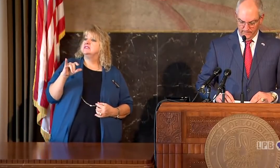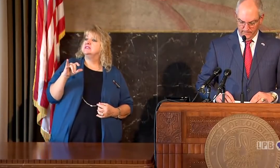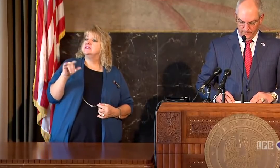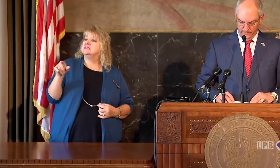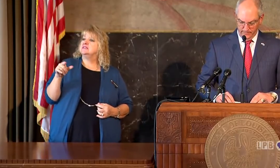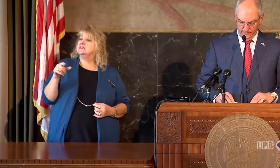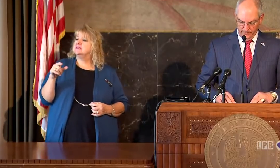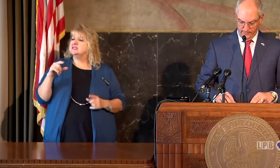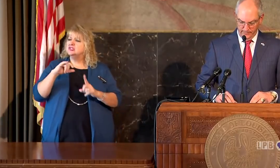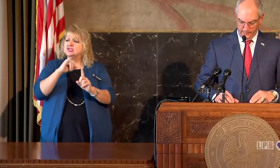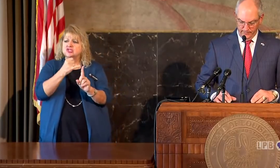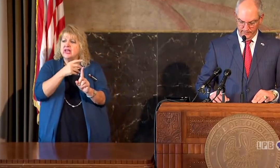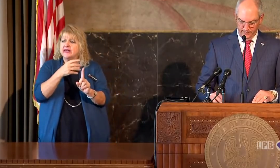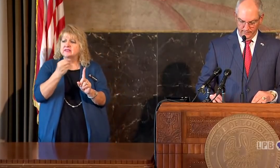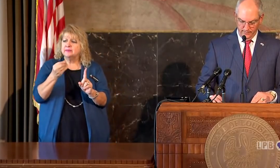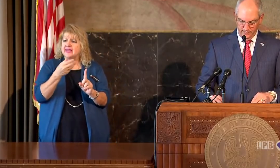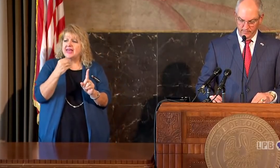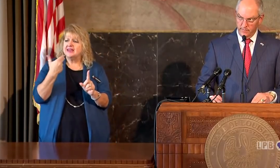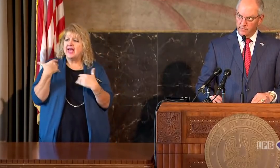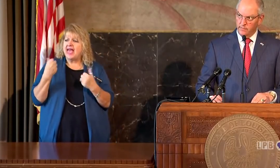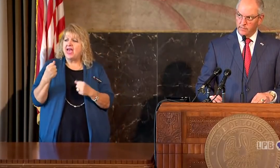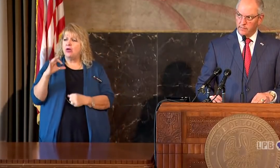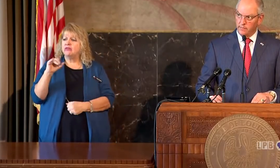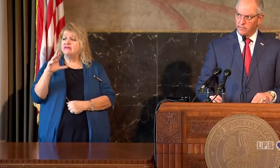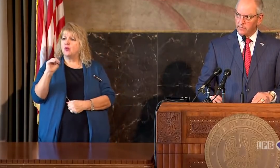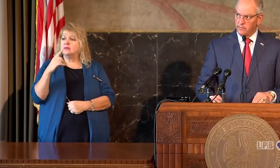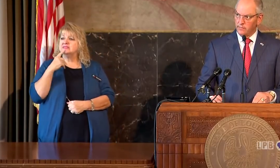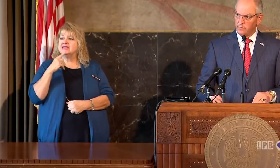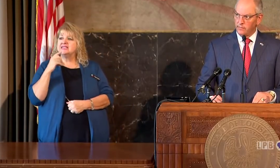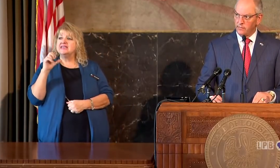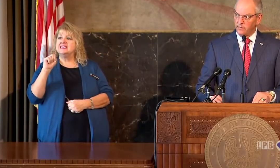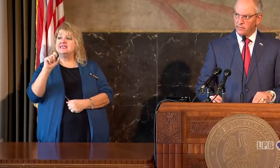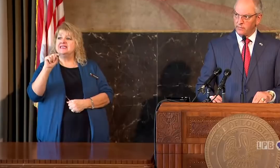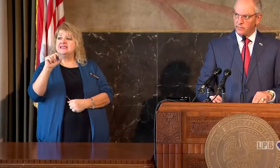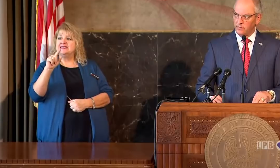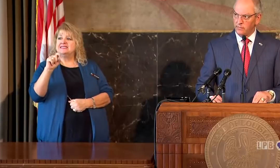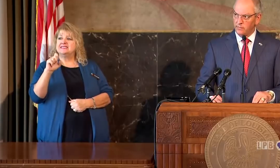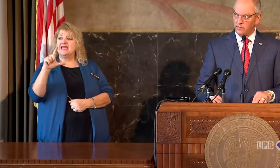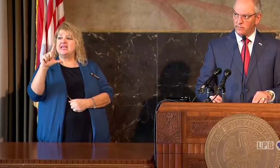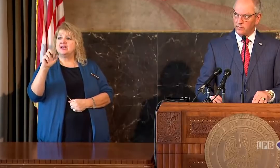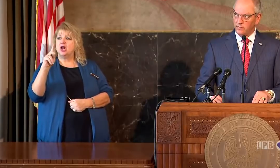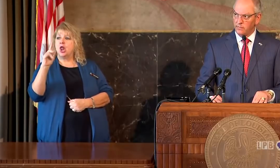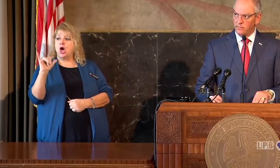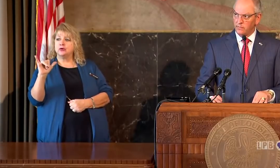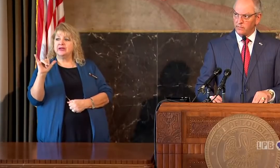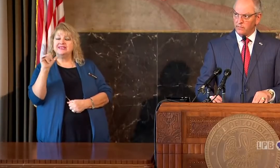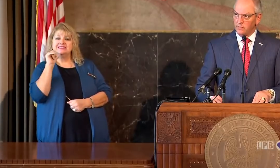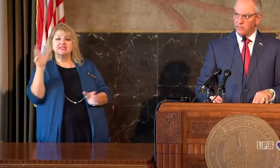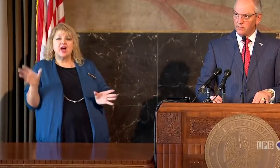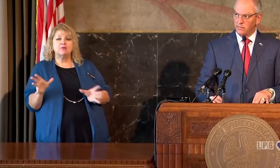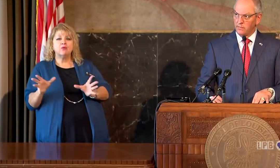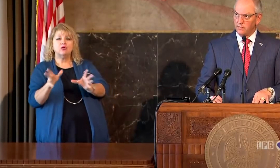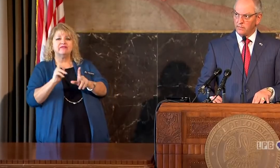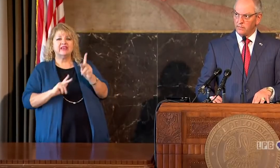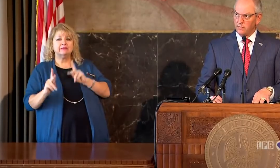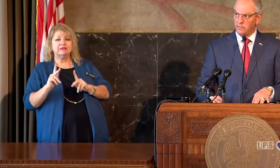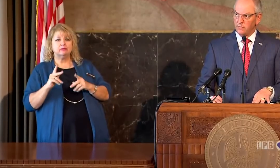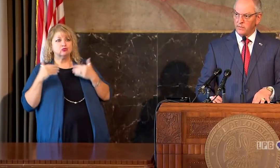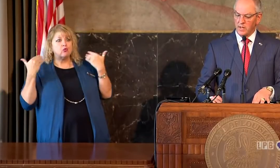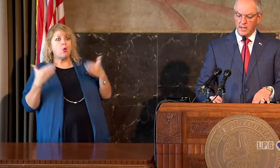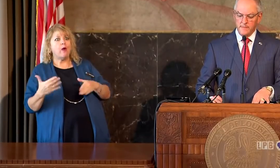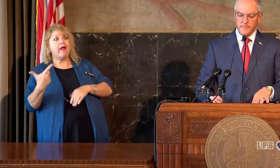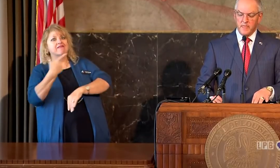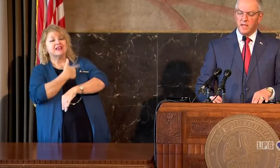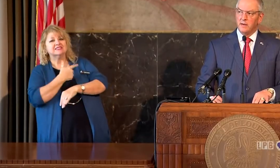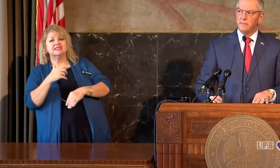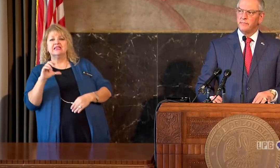vaccination records in a few states, including 19. And it said that state lotteries didn't really motivate people to get the COVID vaccine. Did you guys find that to be true, or what